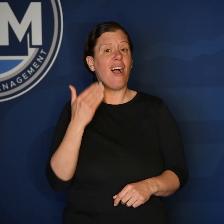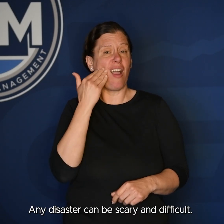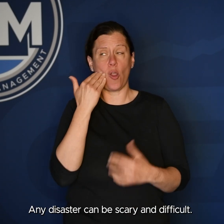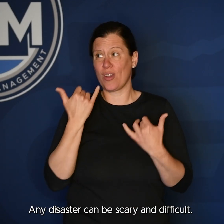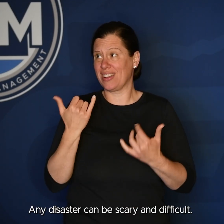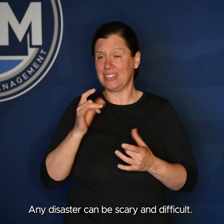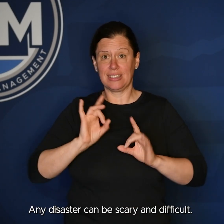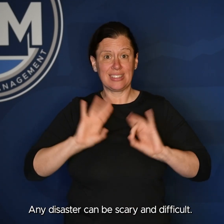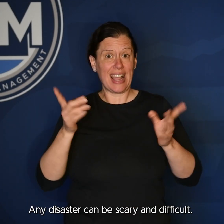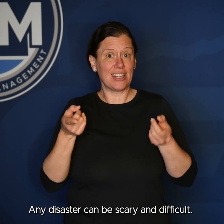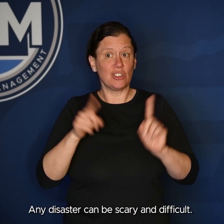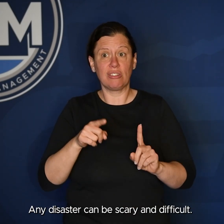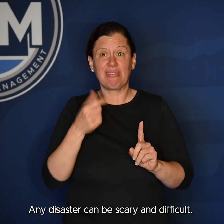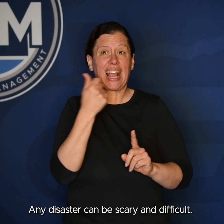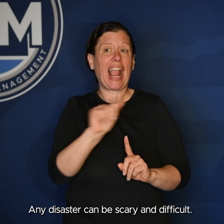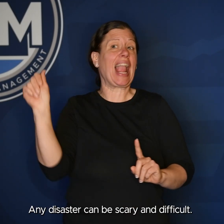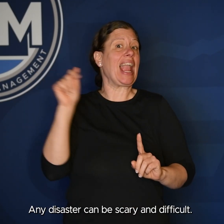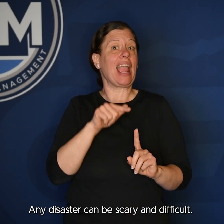Any disaster can be scary and difficult.